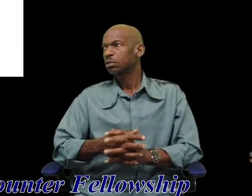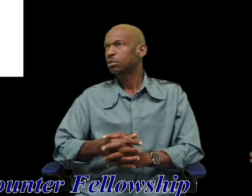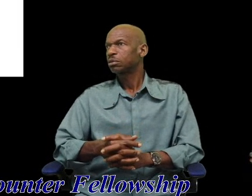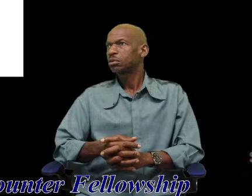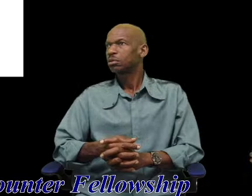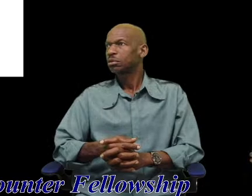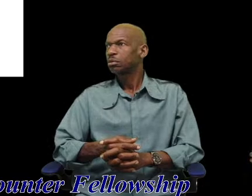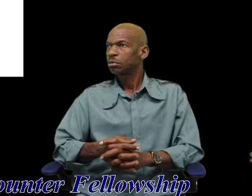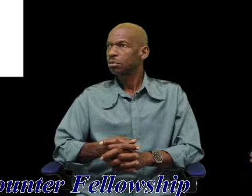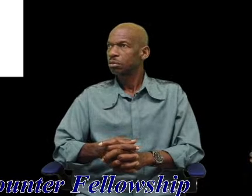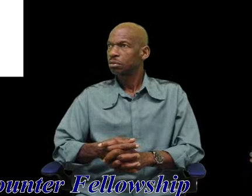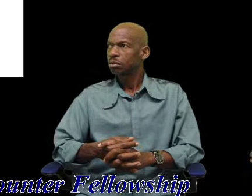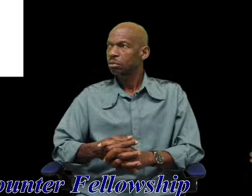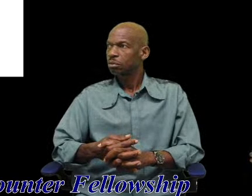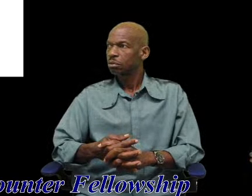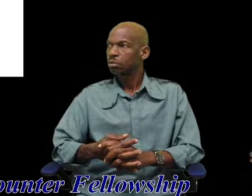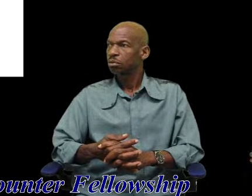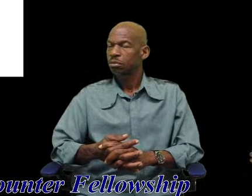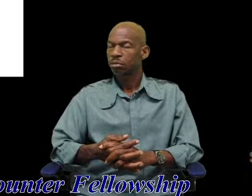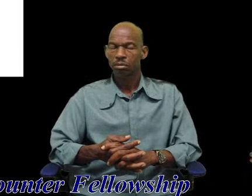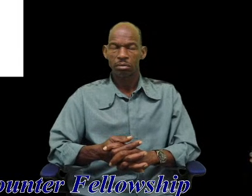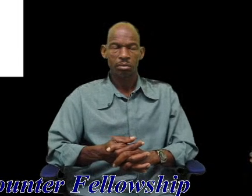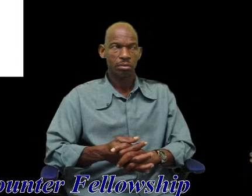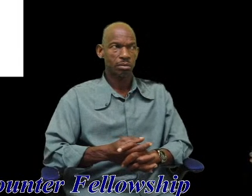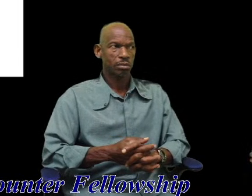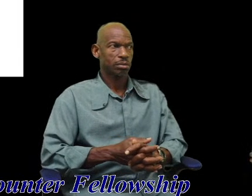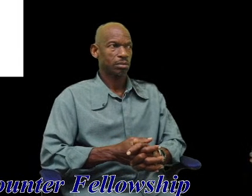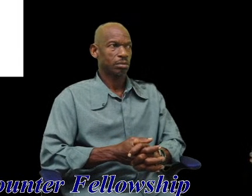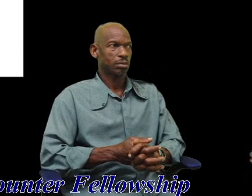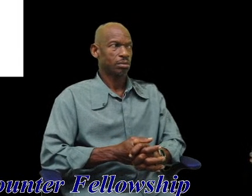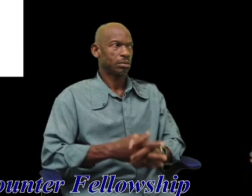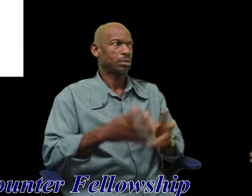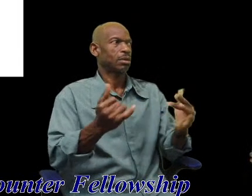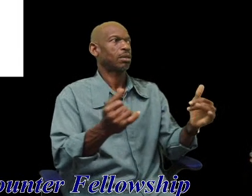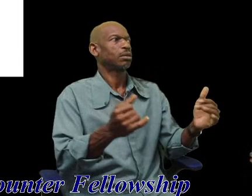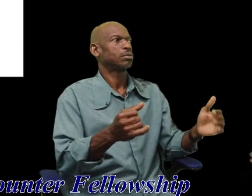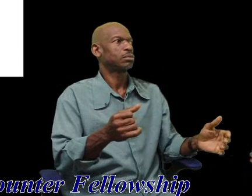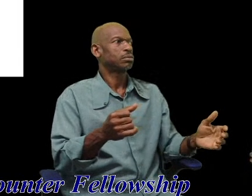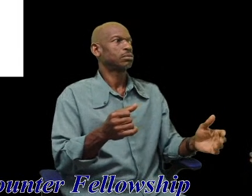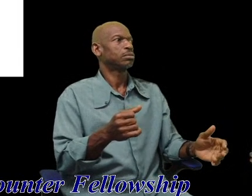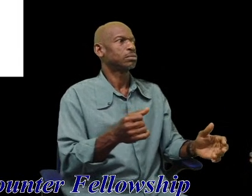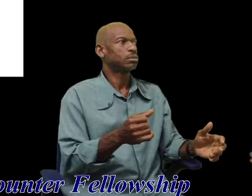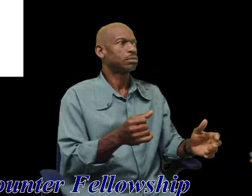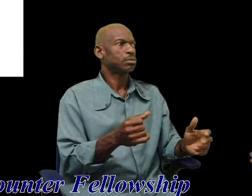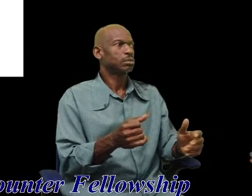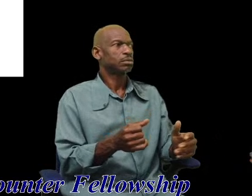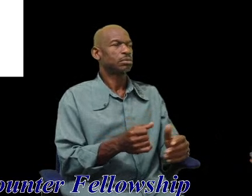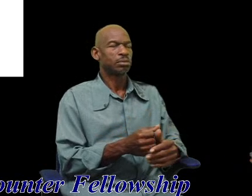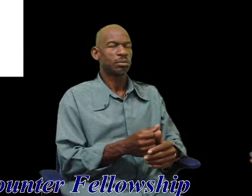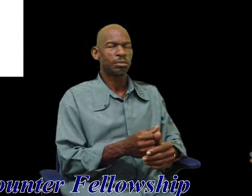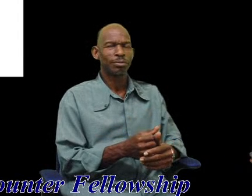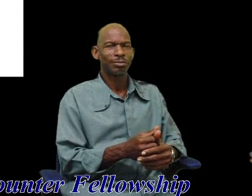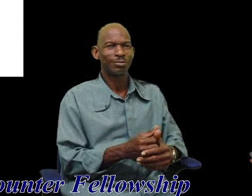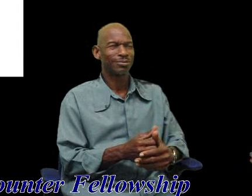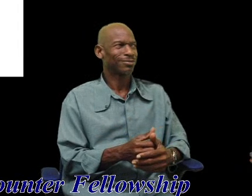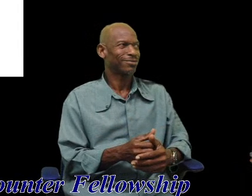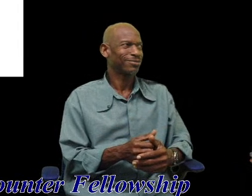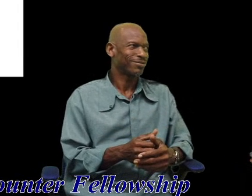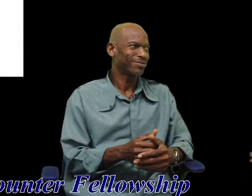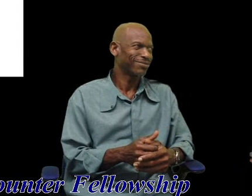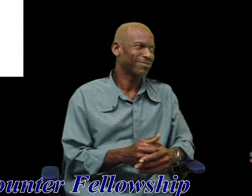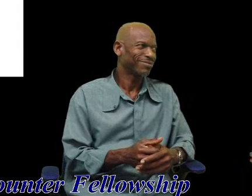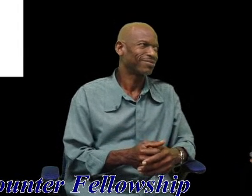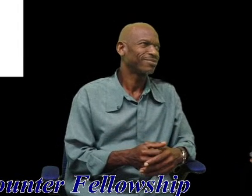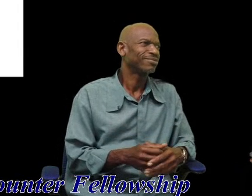Oh, my corrections. Sorry about that. Let's correct what we have on the board. So the people who are online and people who are face to